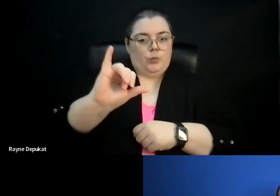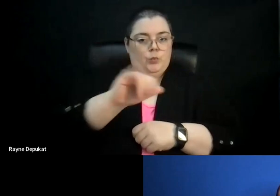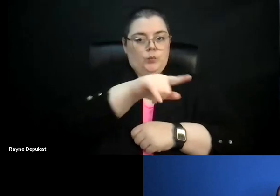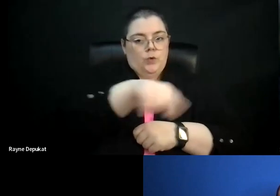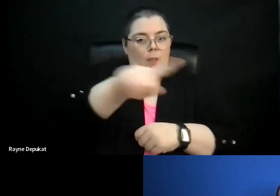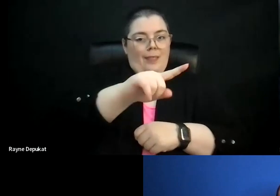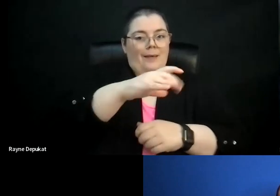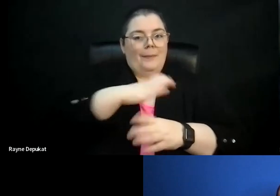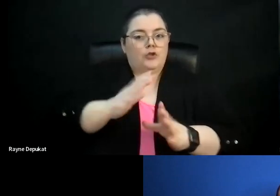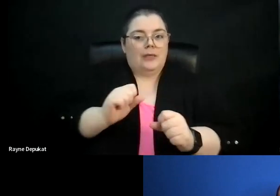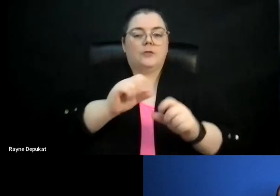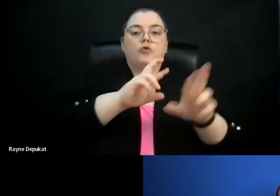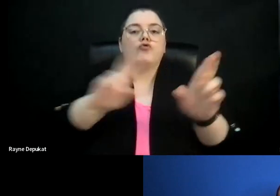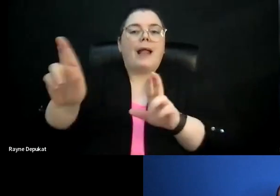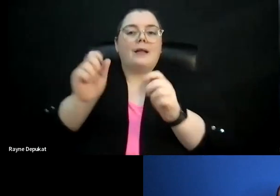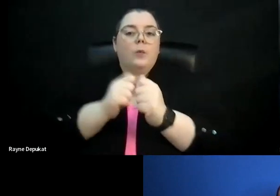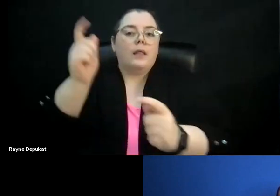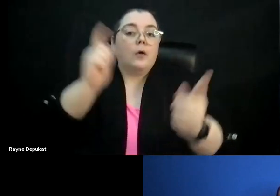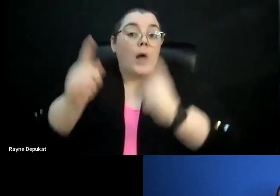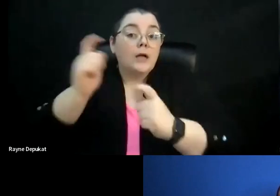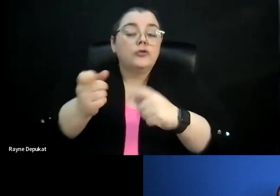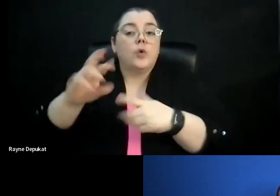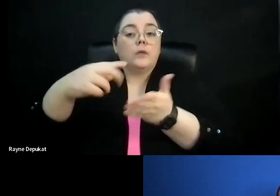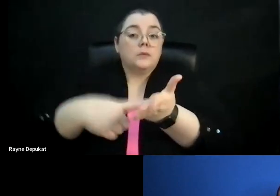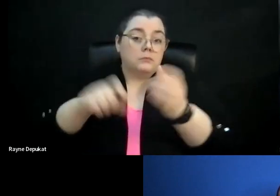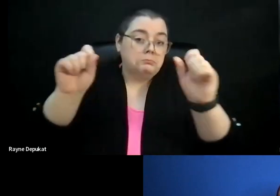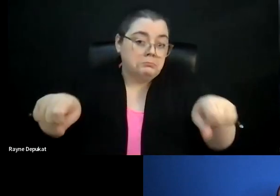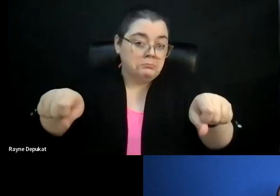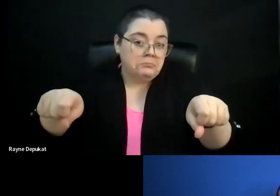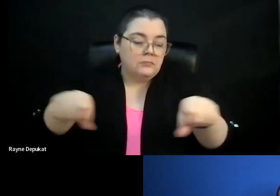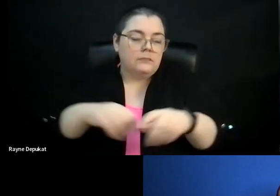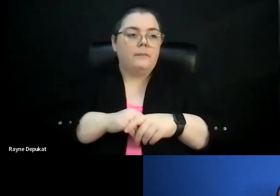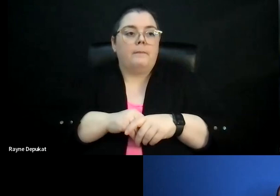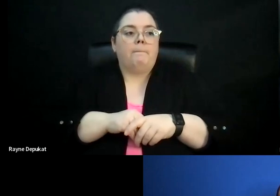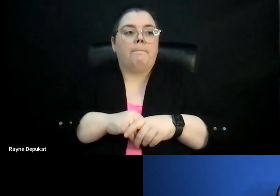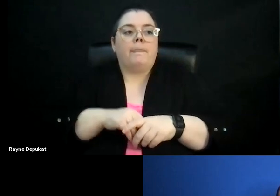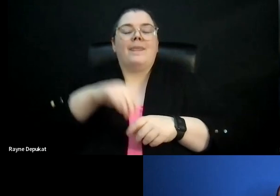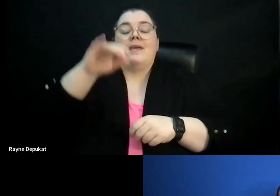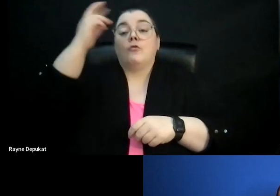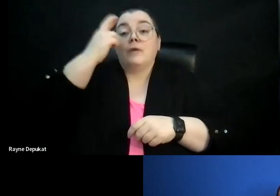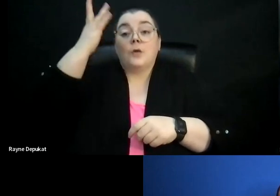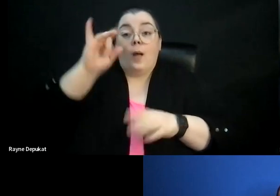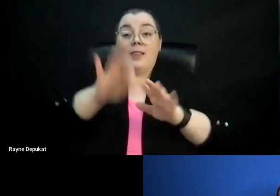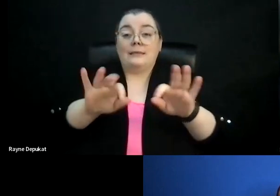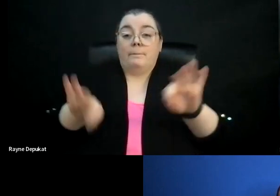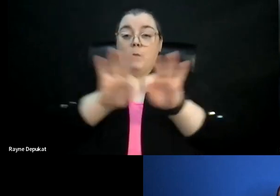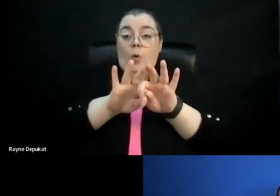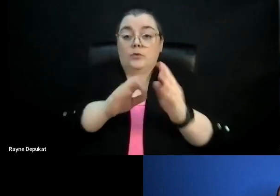Also, the commissioners will have the option of reading it prior to the meeting. So if they have any questions, comments, concerns, they are able to do